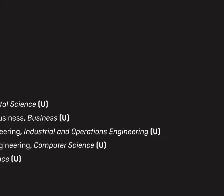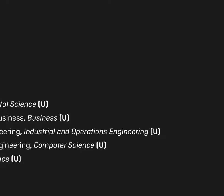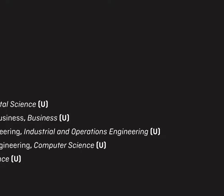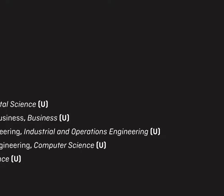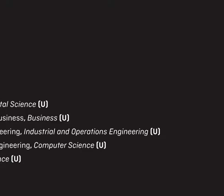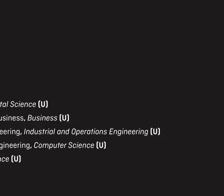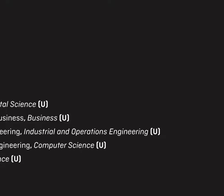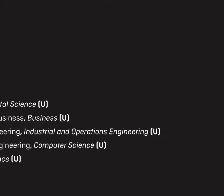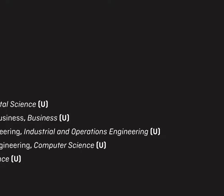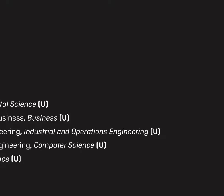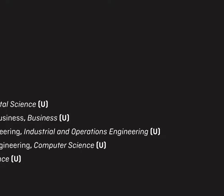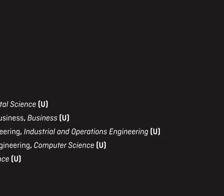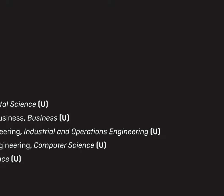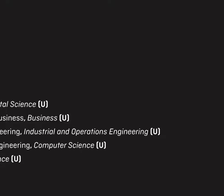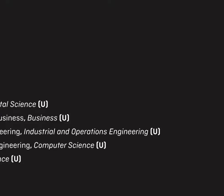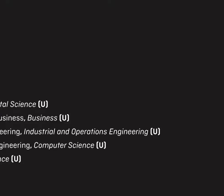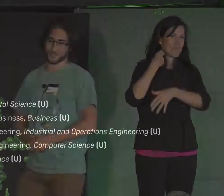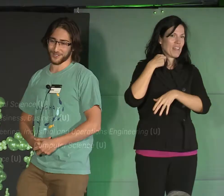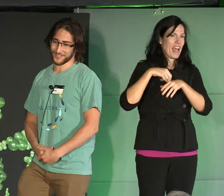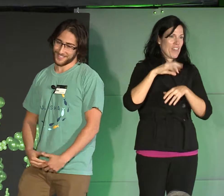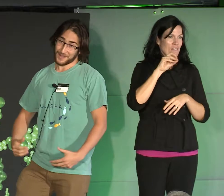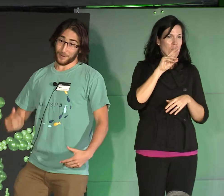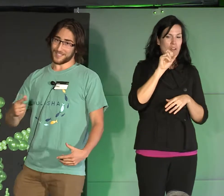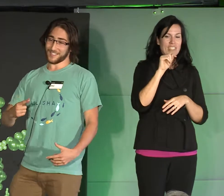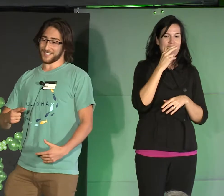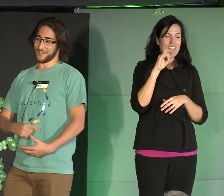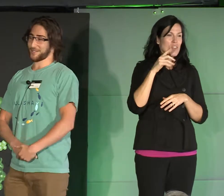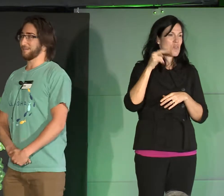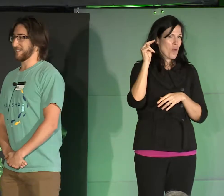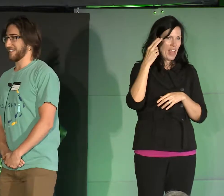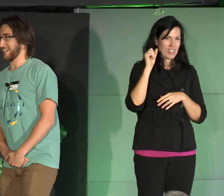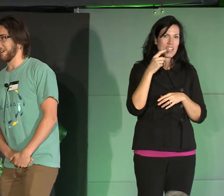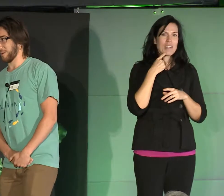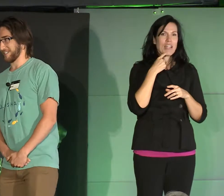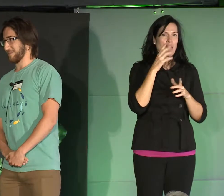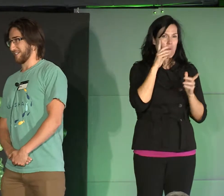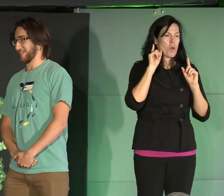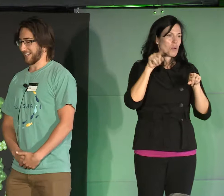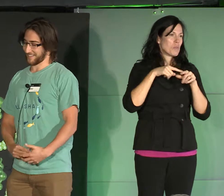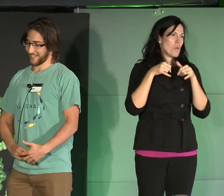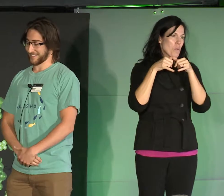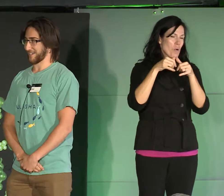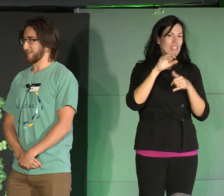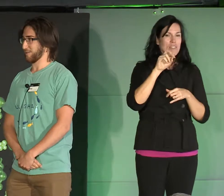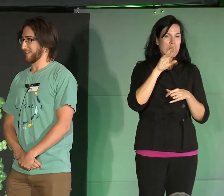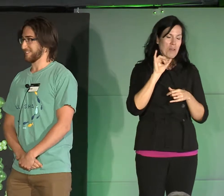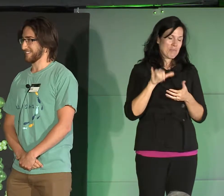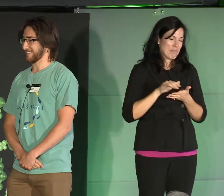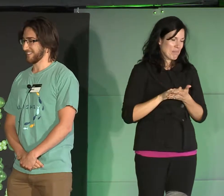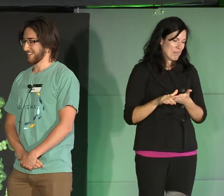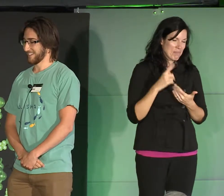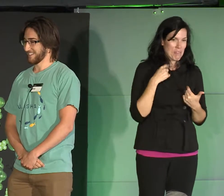today. So she gets priority at Forest Hills Northern High School. But they did say they would come to the award ceremony, so I got that going for